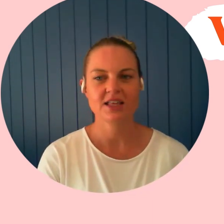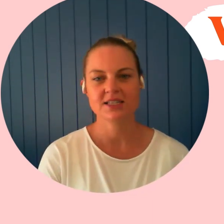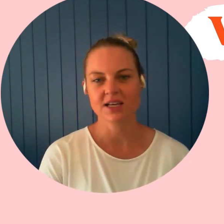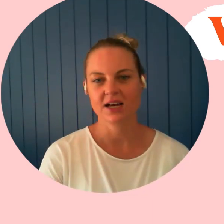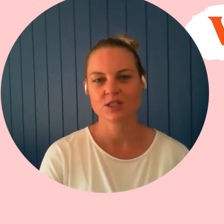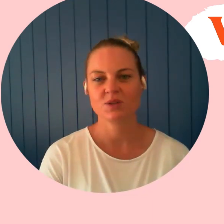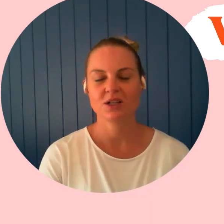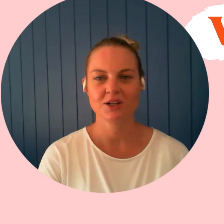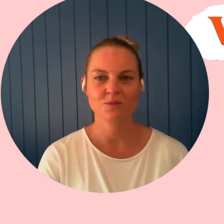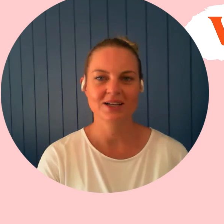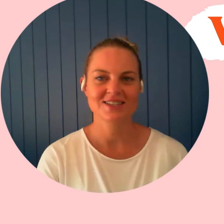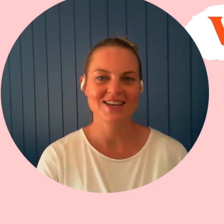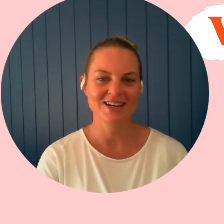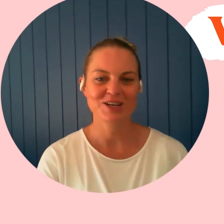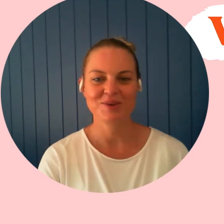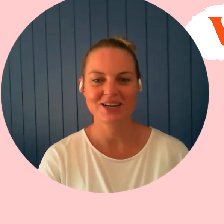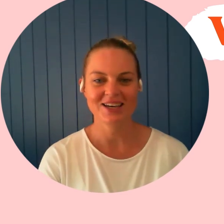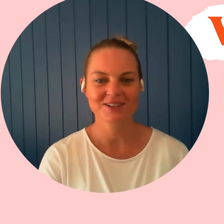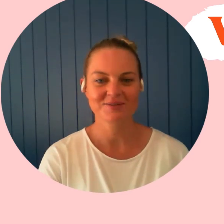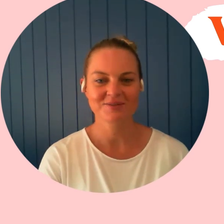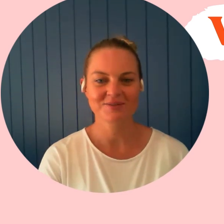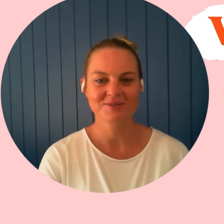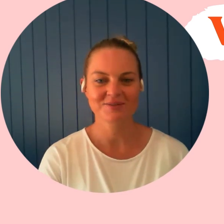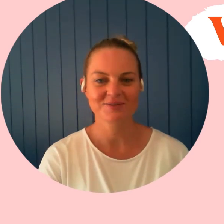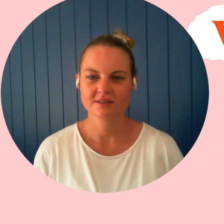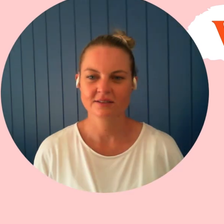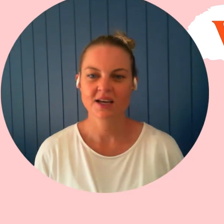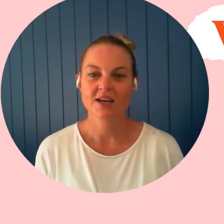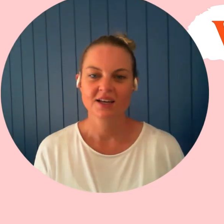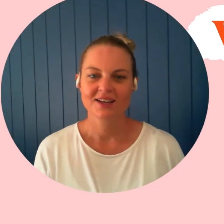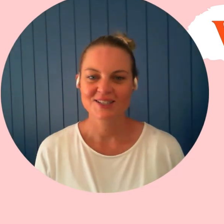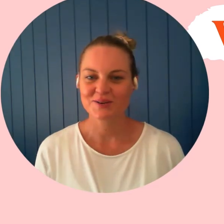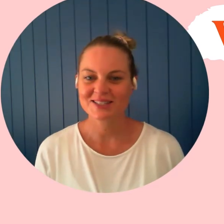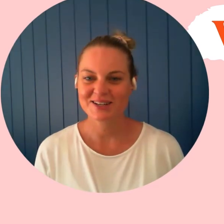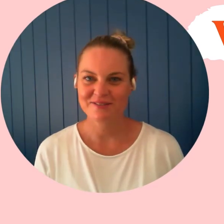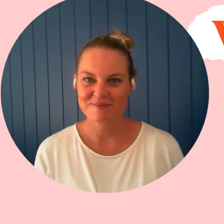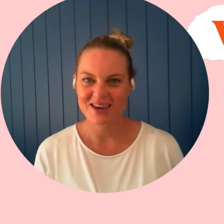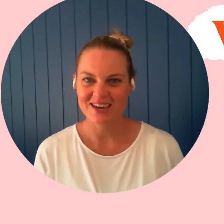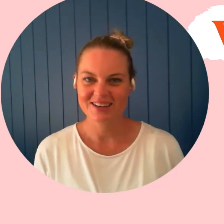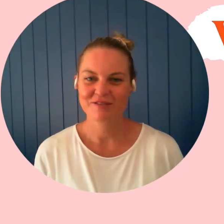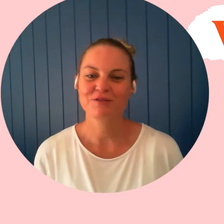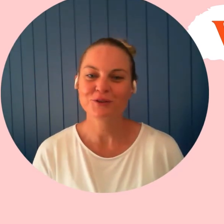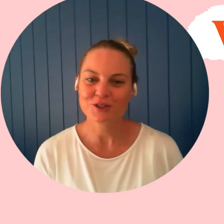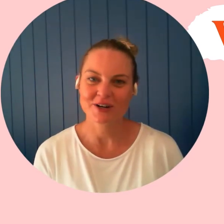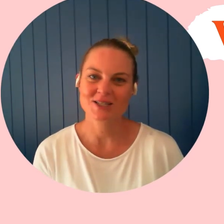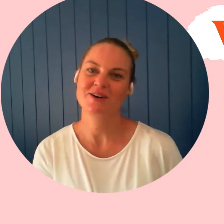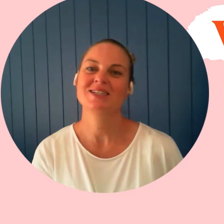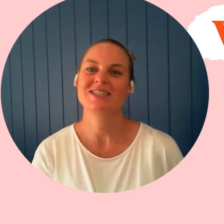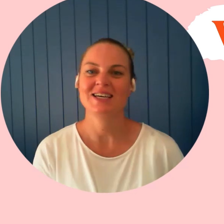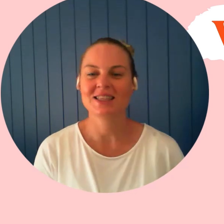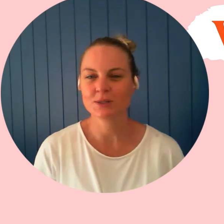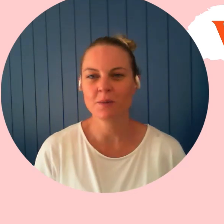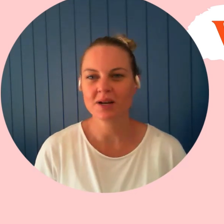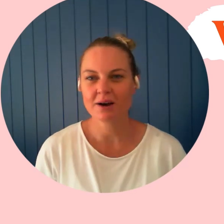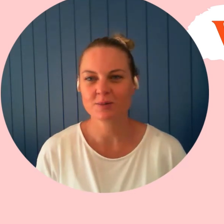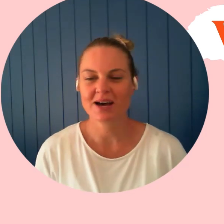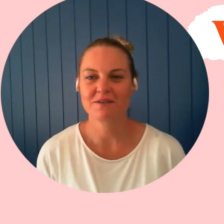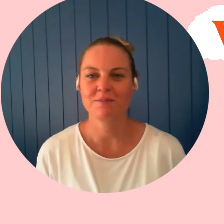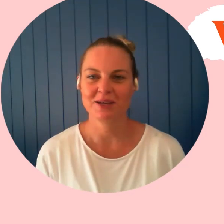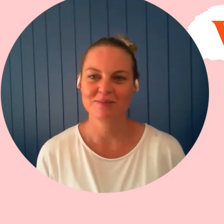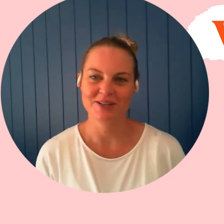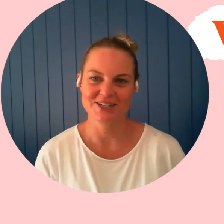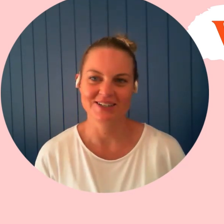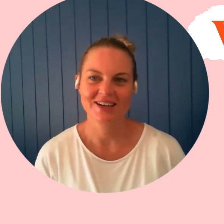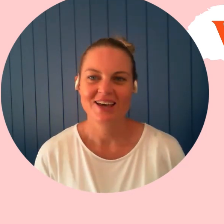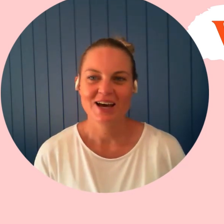share these signs with your little ones and community. So what's in it for me? Full transparency, this webinar is part of a